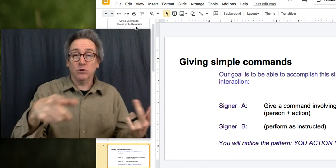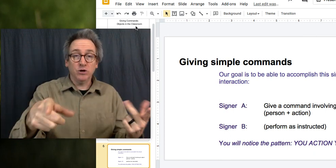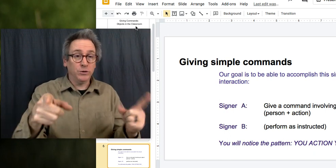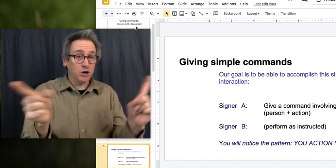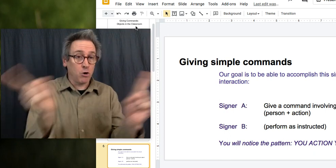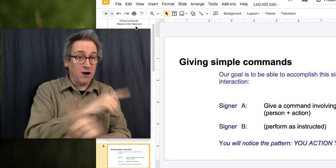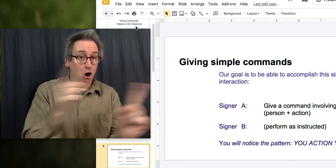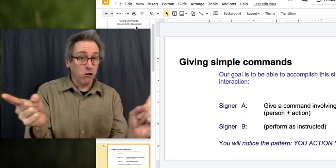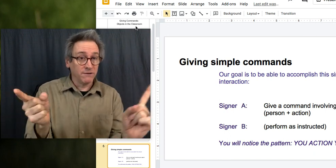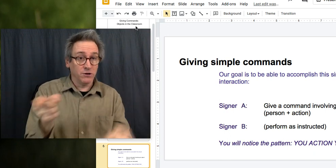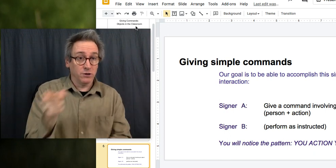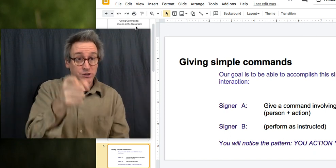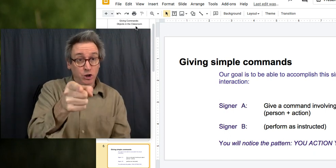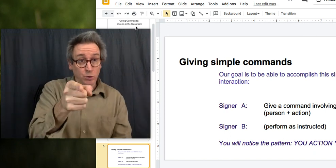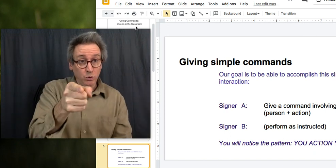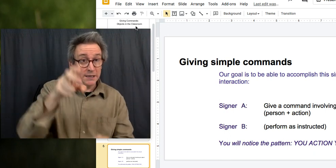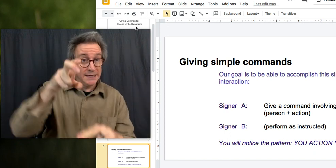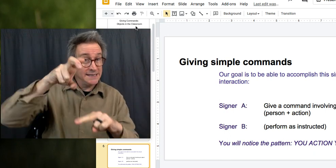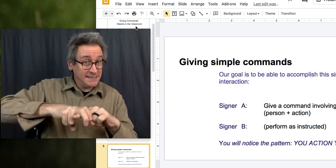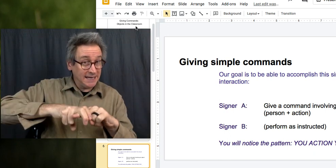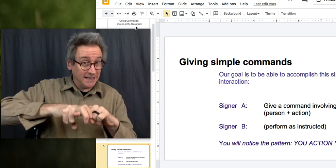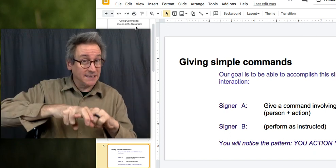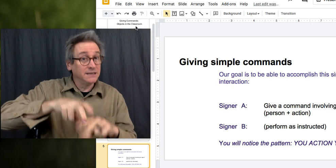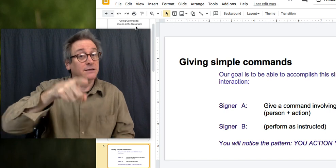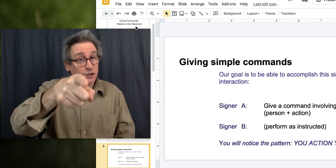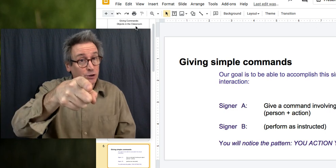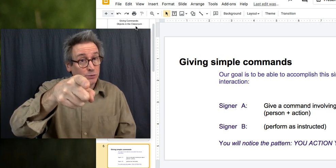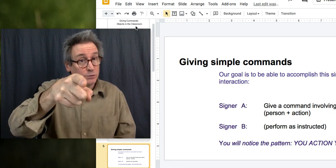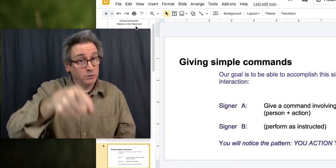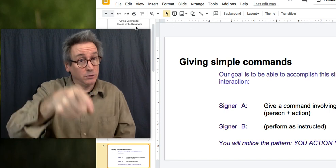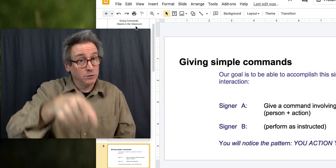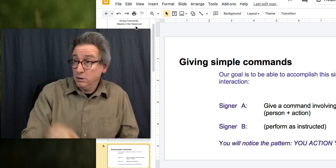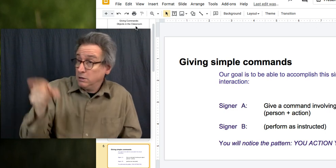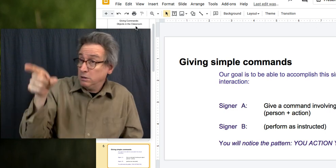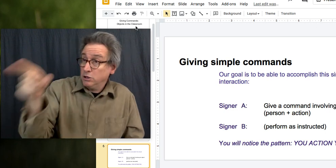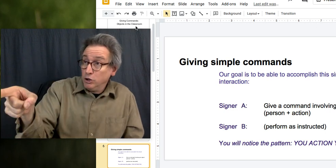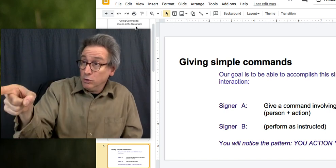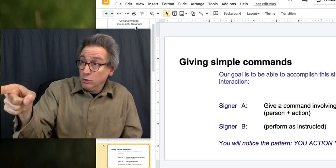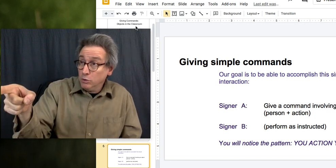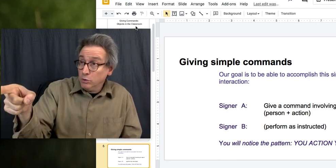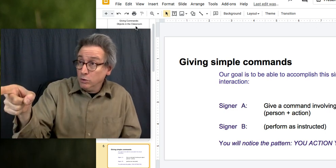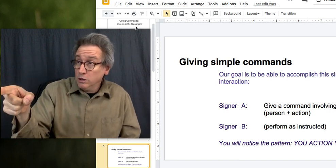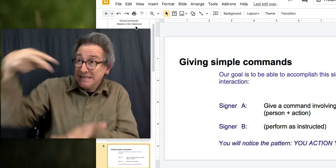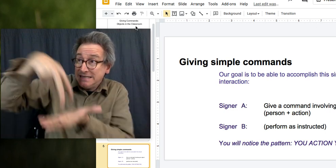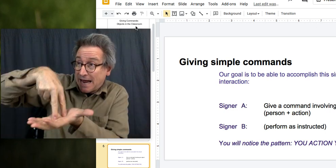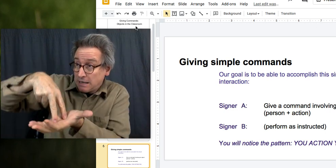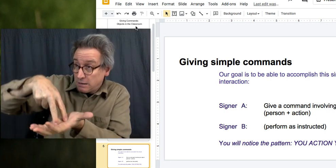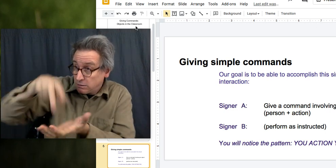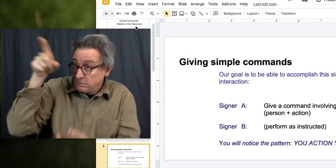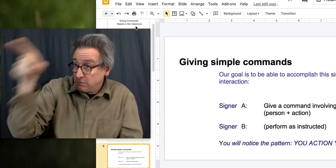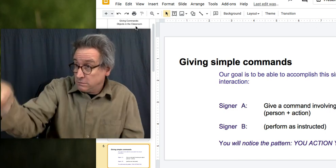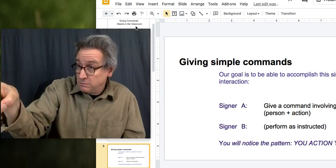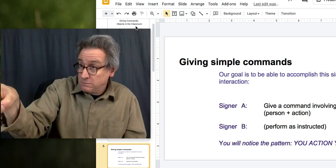So you can incorporate all of those. You sit, you. You